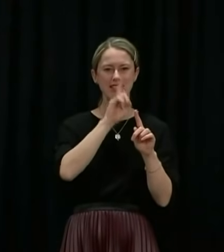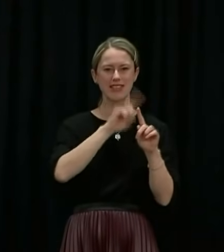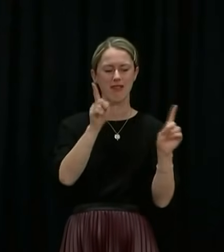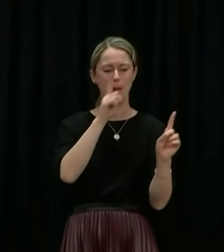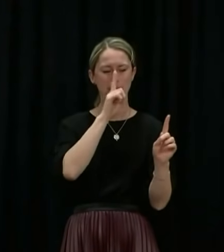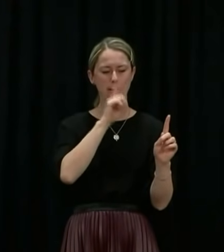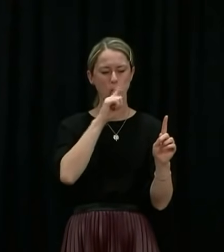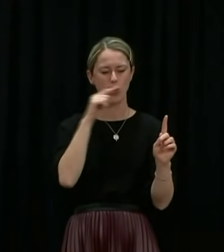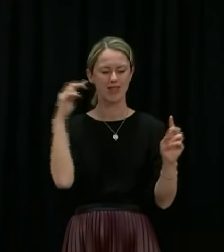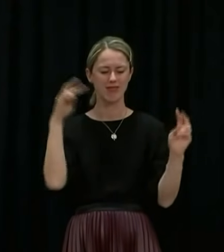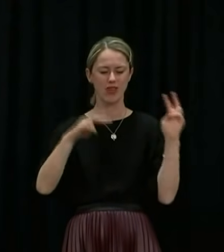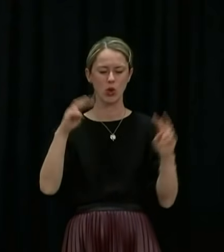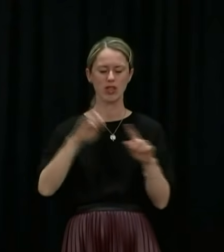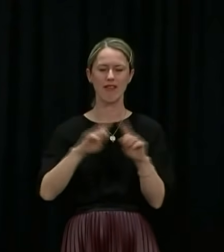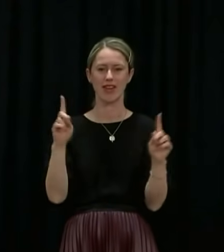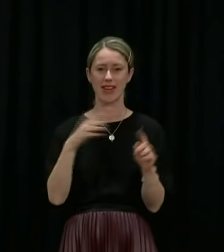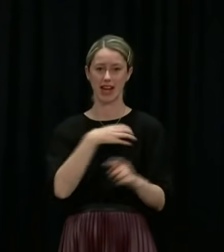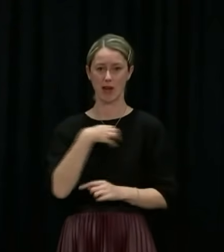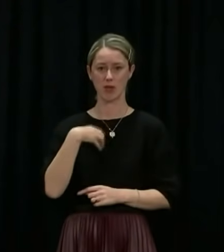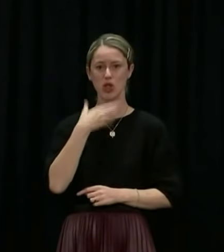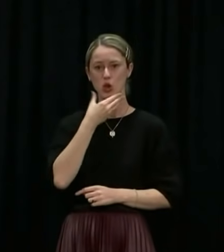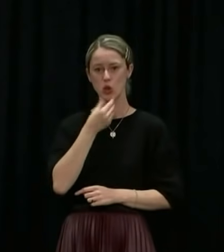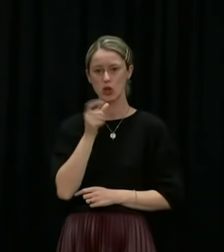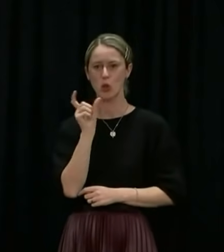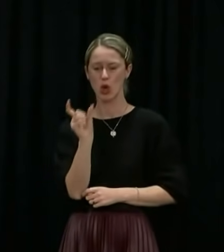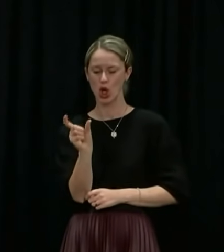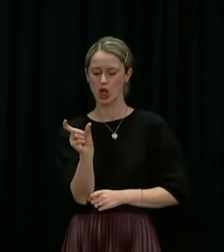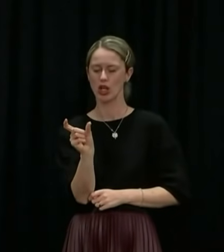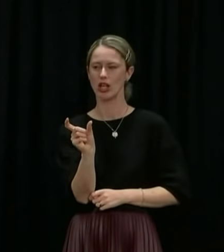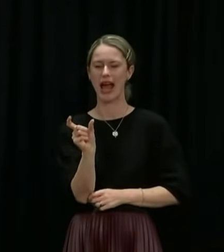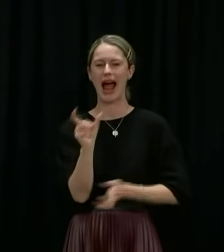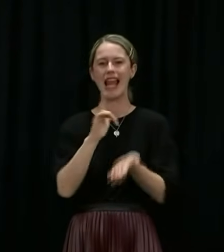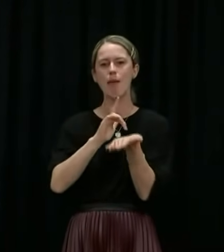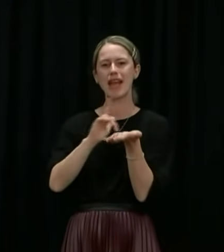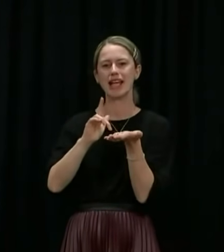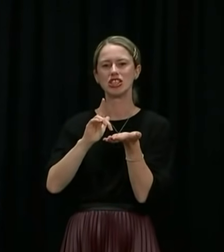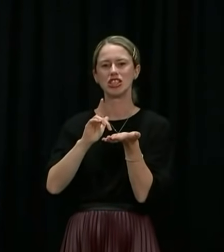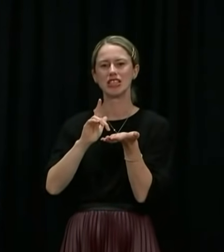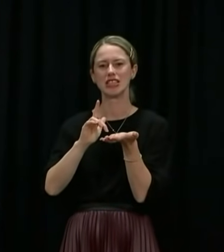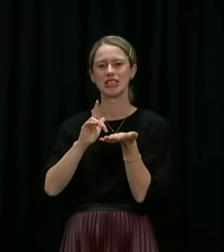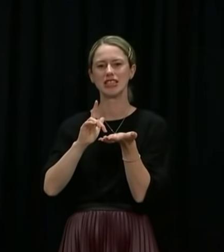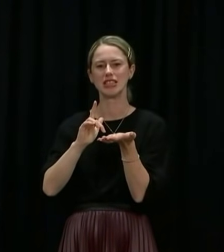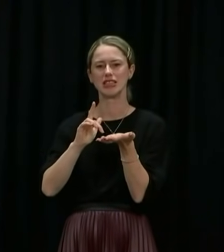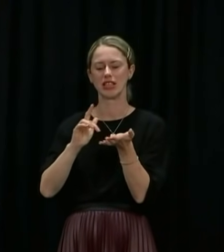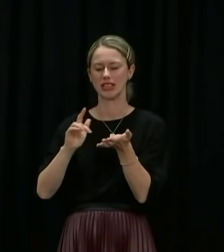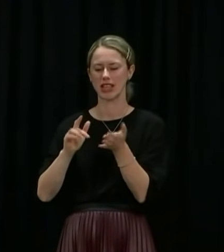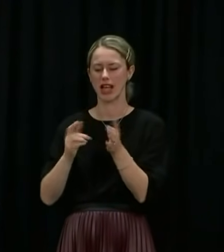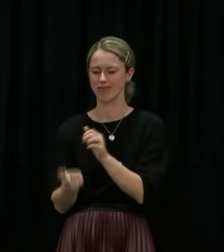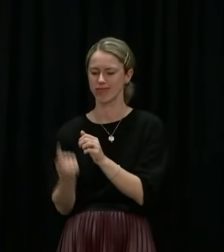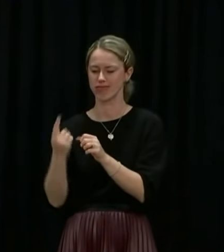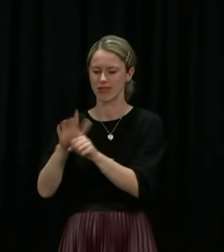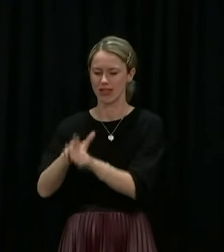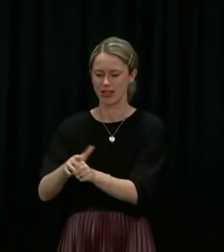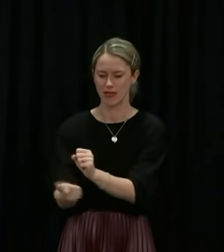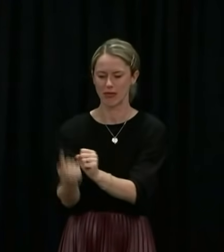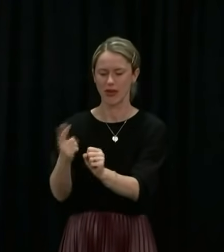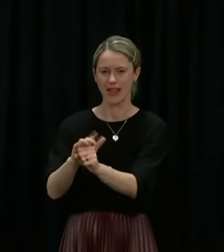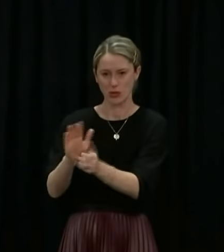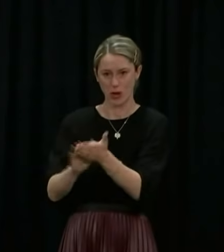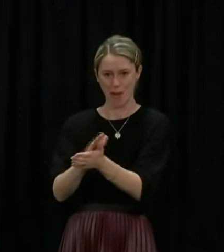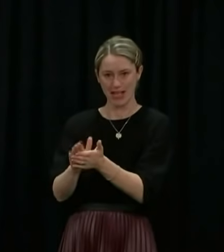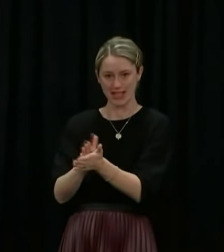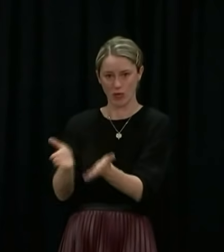people. The government's use of the word elimination has been relatively stable right the way through. Because we've had periods